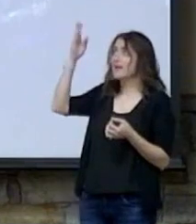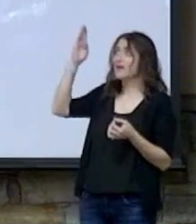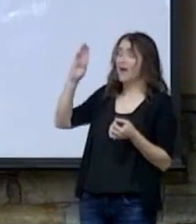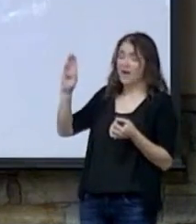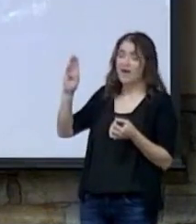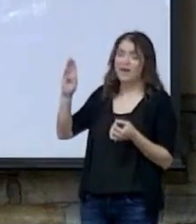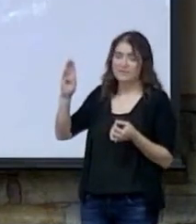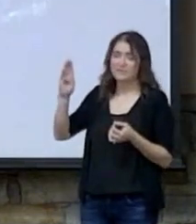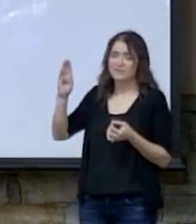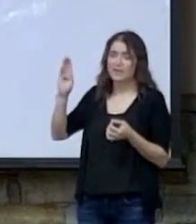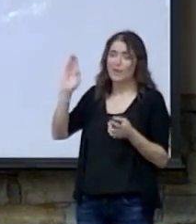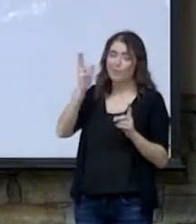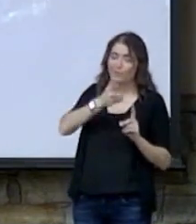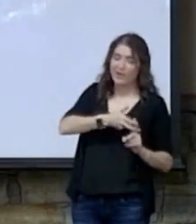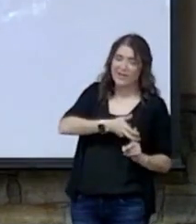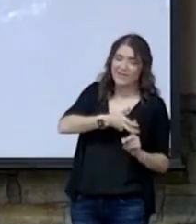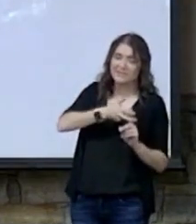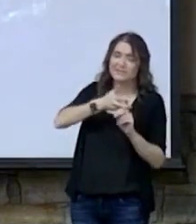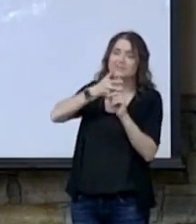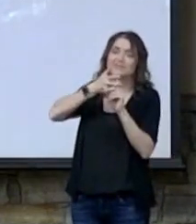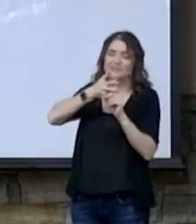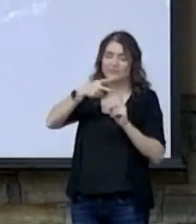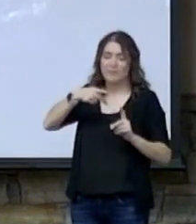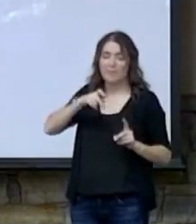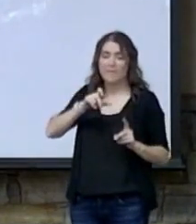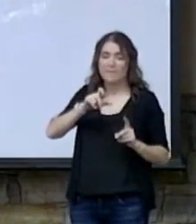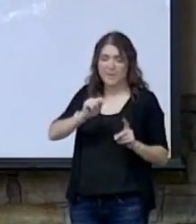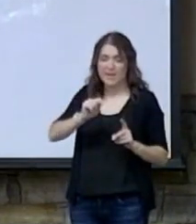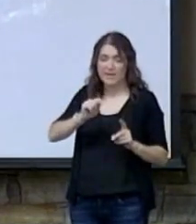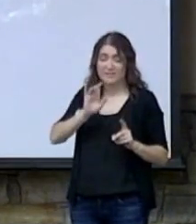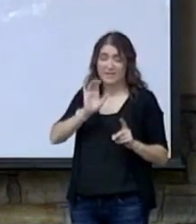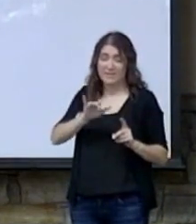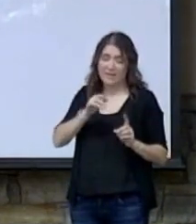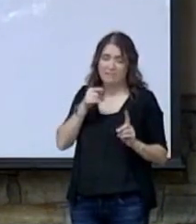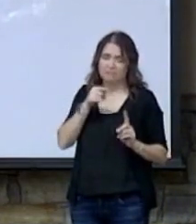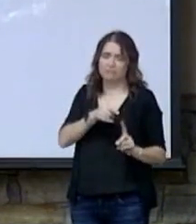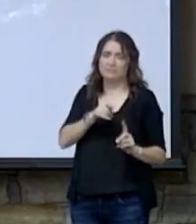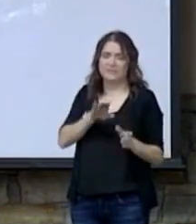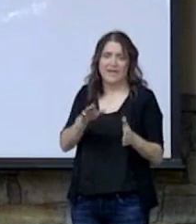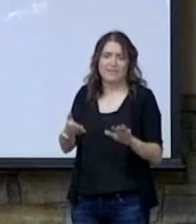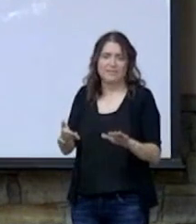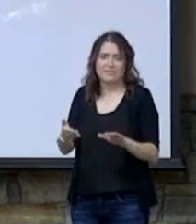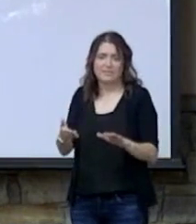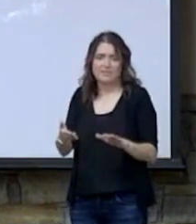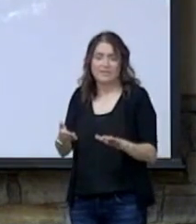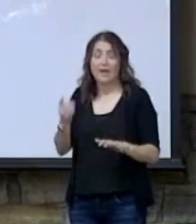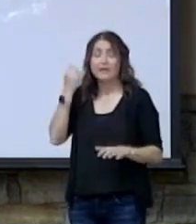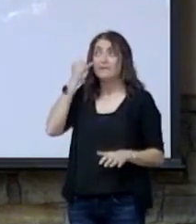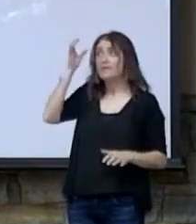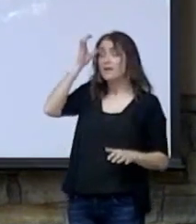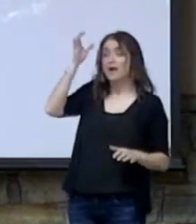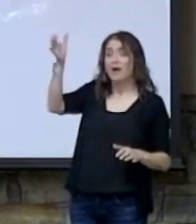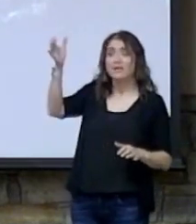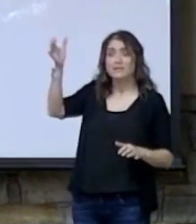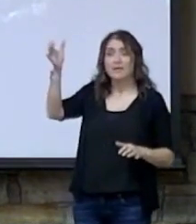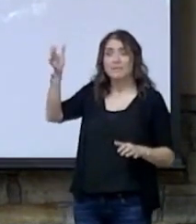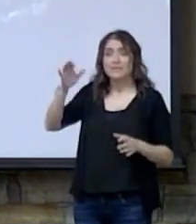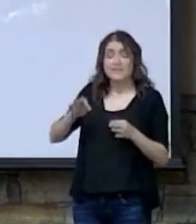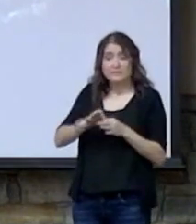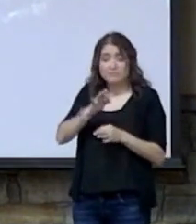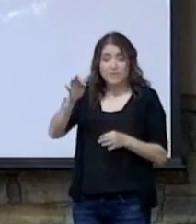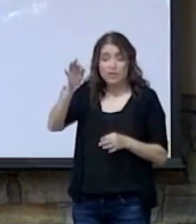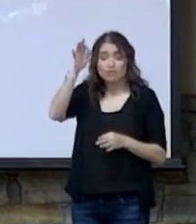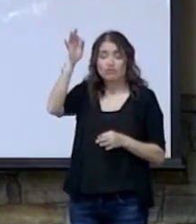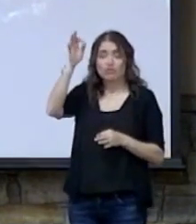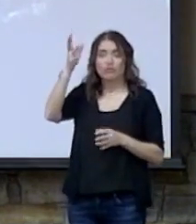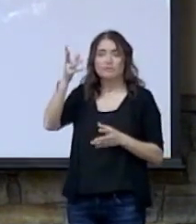back from the pit. That word pit is a reference to death. And if indeed the concept here is spiritual in